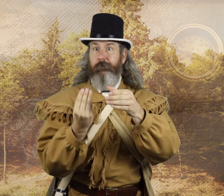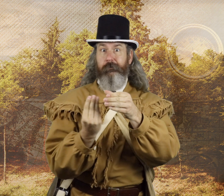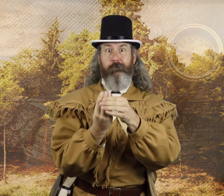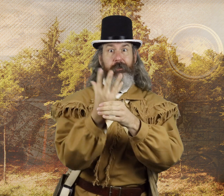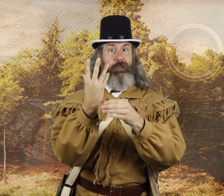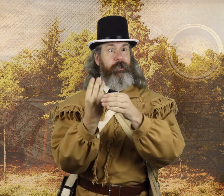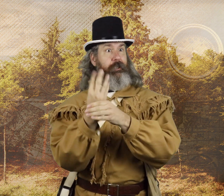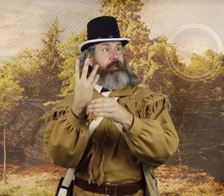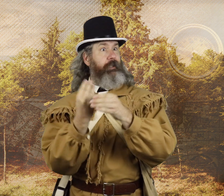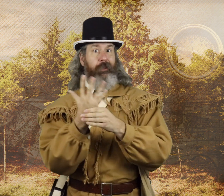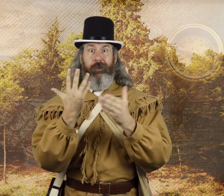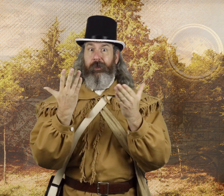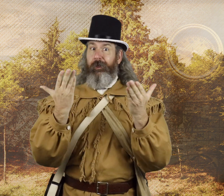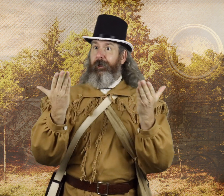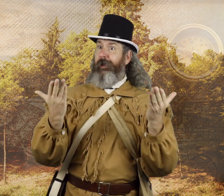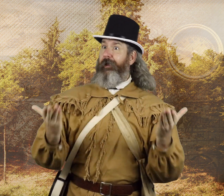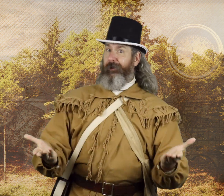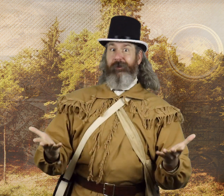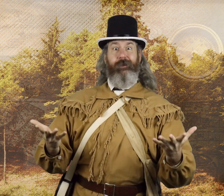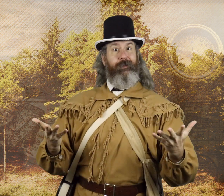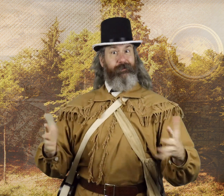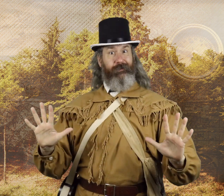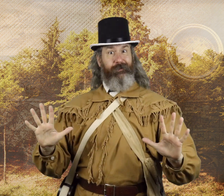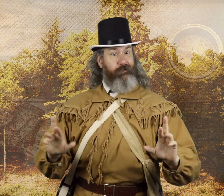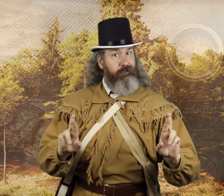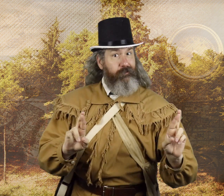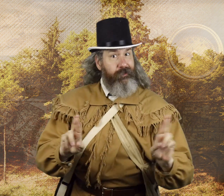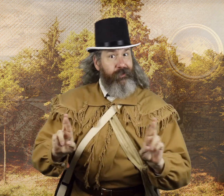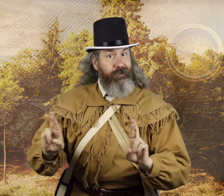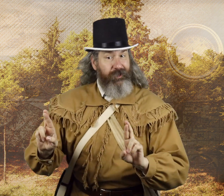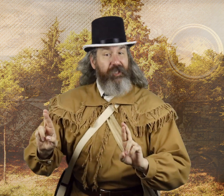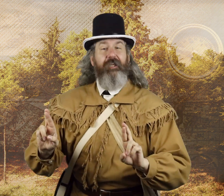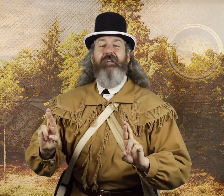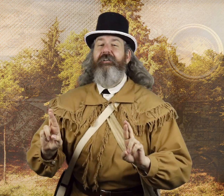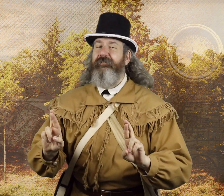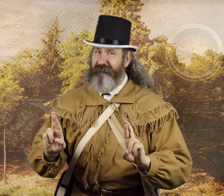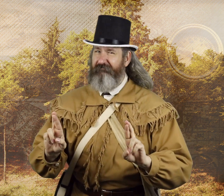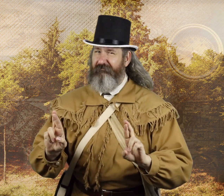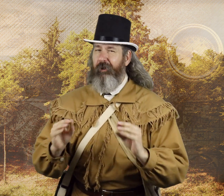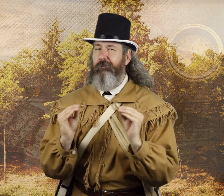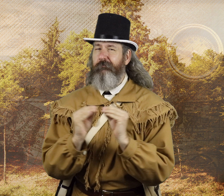By the time spring arrived, they were ready to continue their journey.